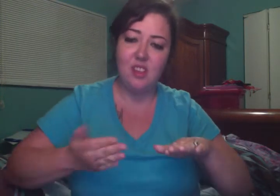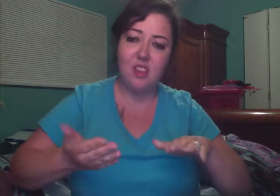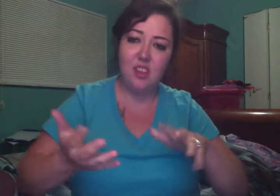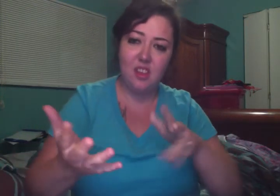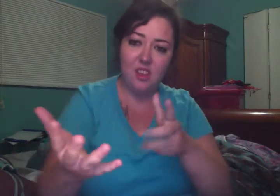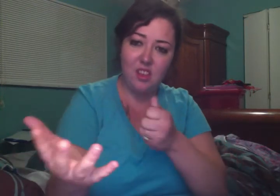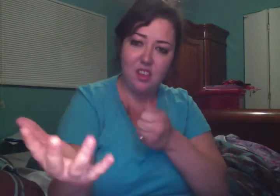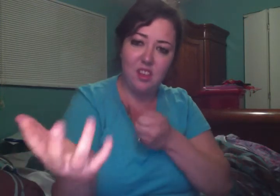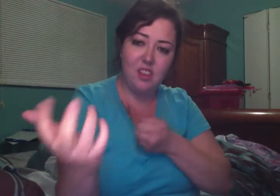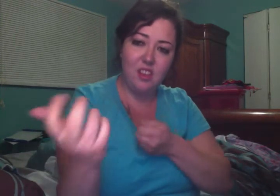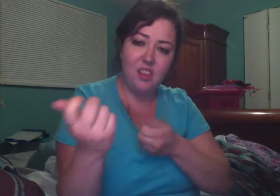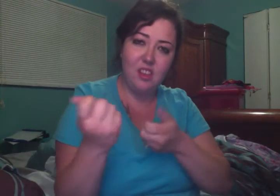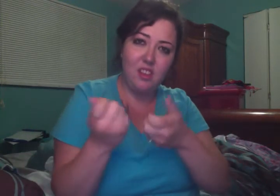Slides close to me